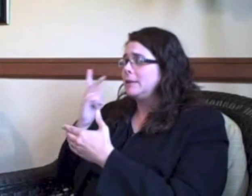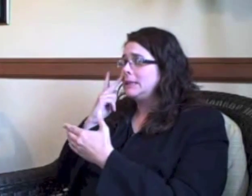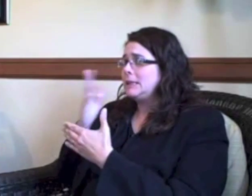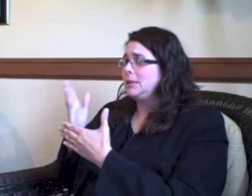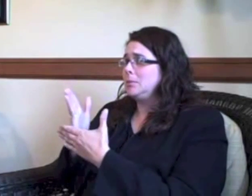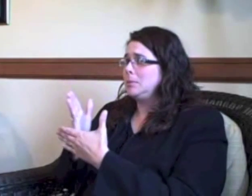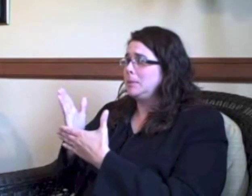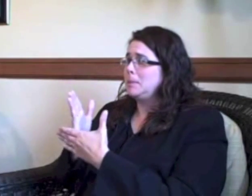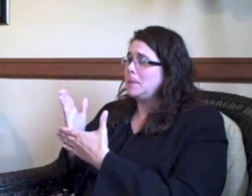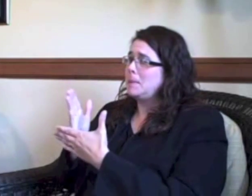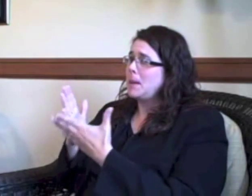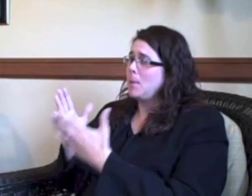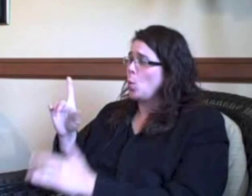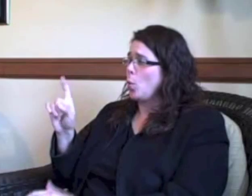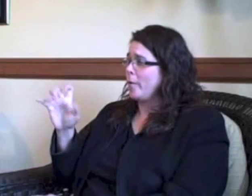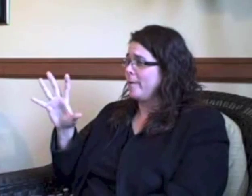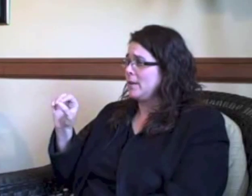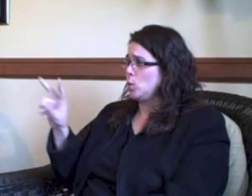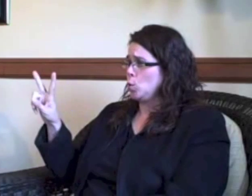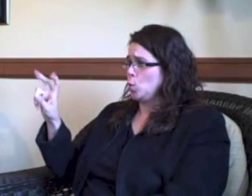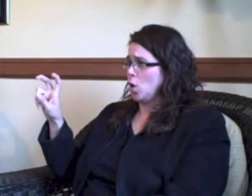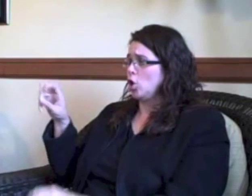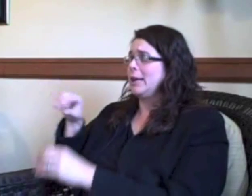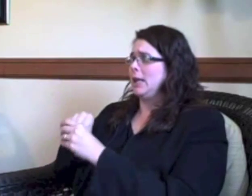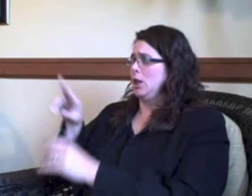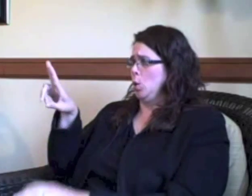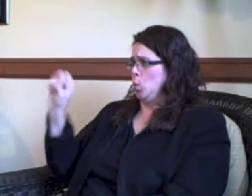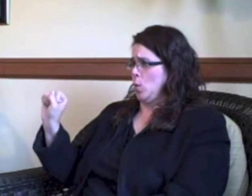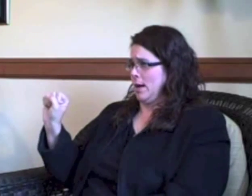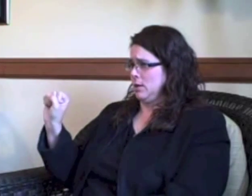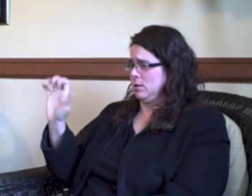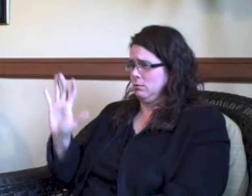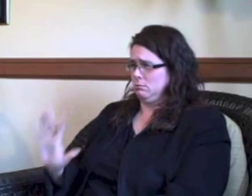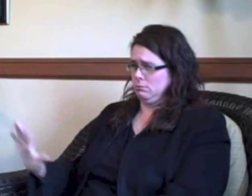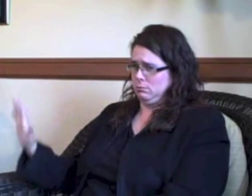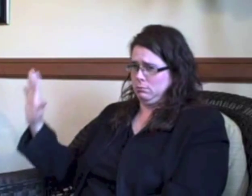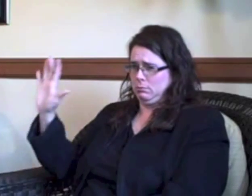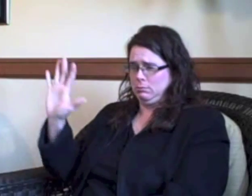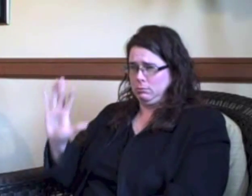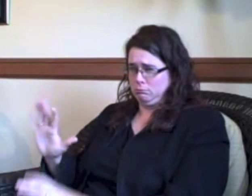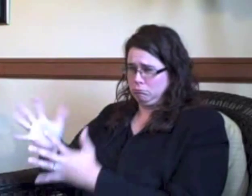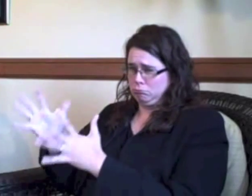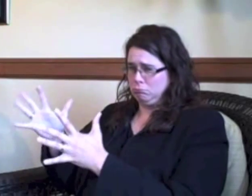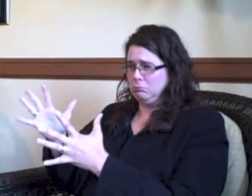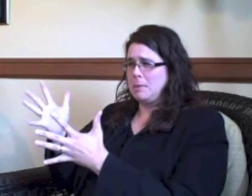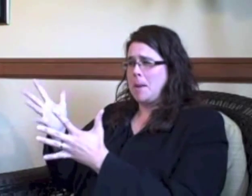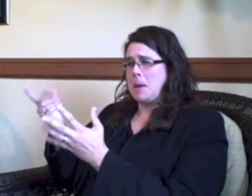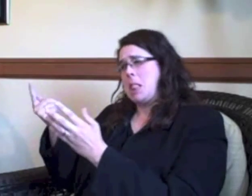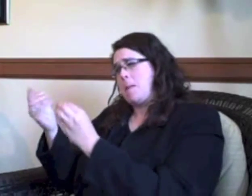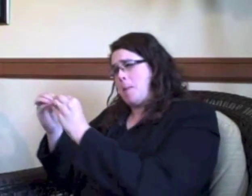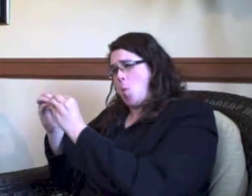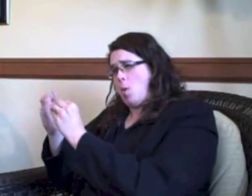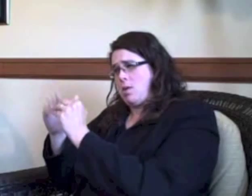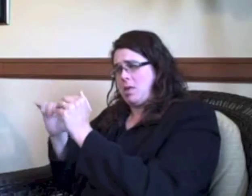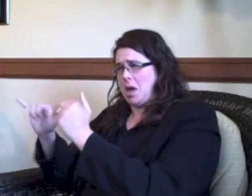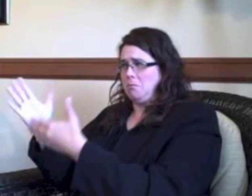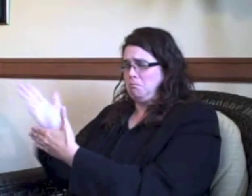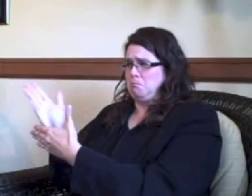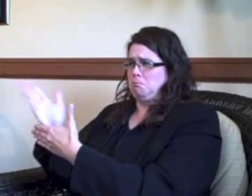Well, I'm not sure, but I would say between 150 and 200 in the U.S. Maybe a little bit